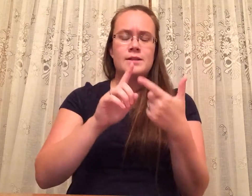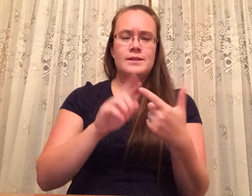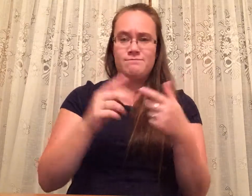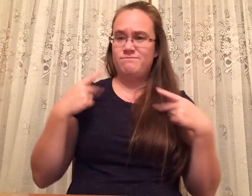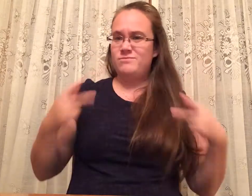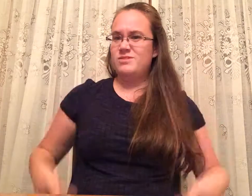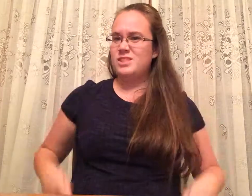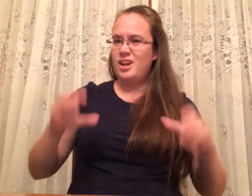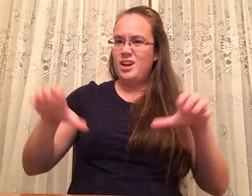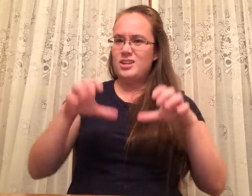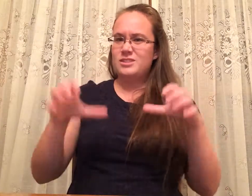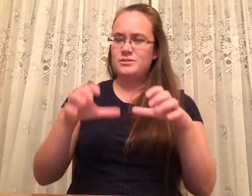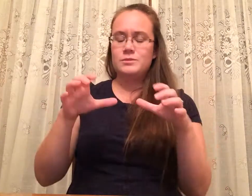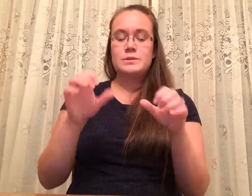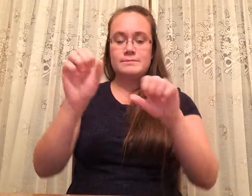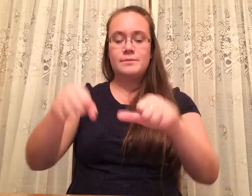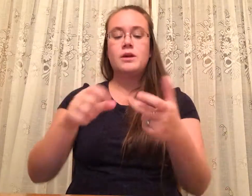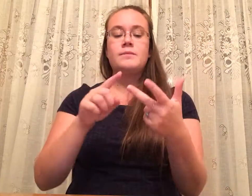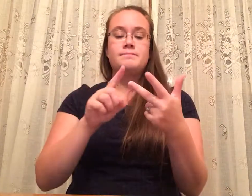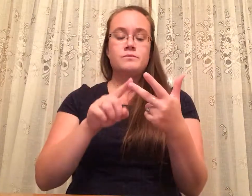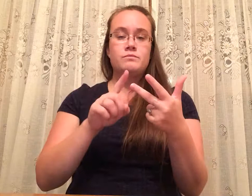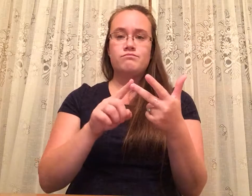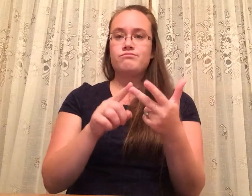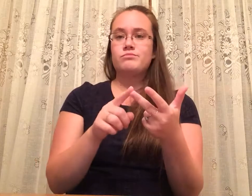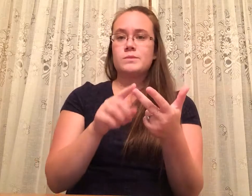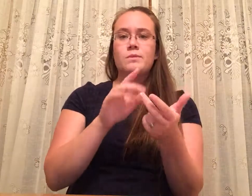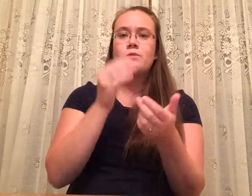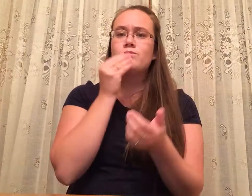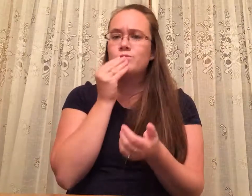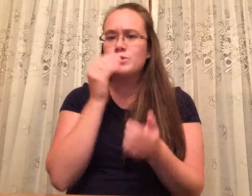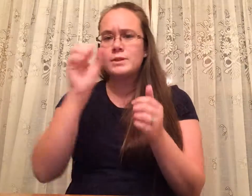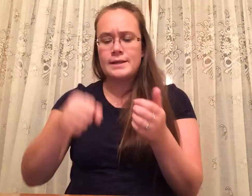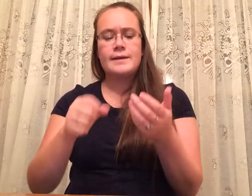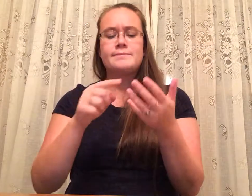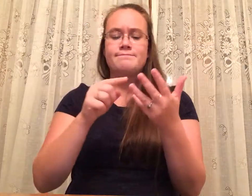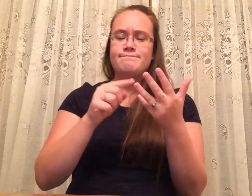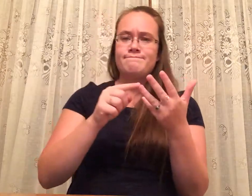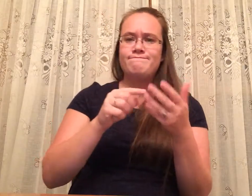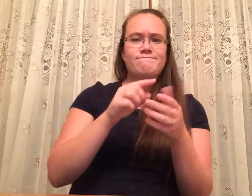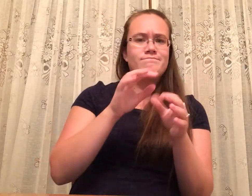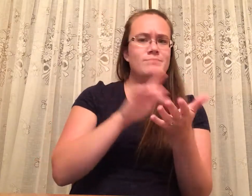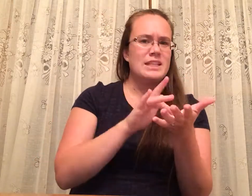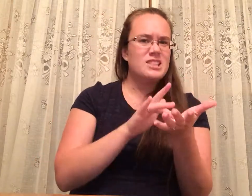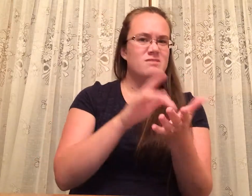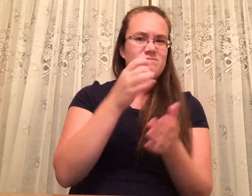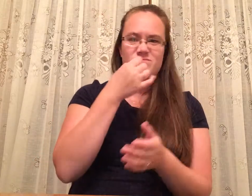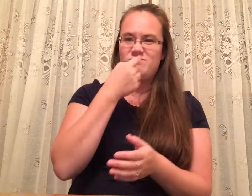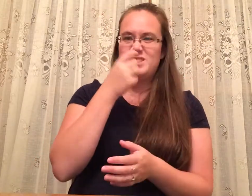to eat after your procedure, and which medications to avoid for the time being. After these instructions, you will be